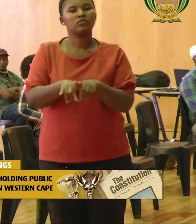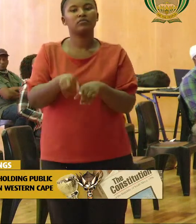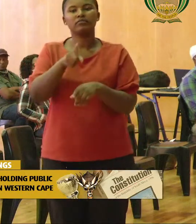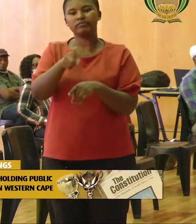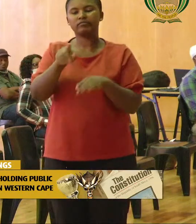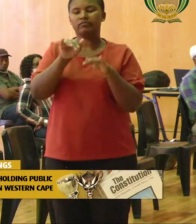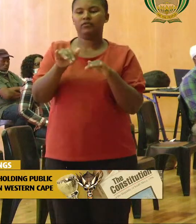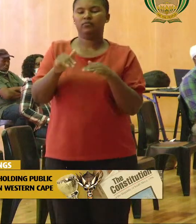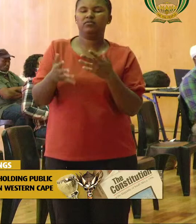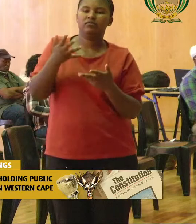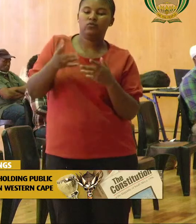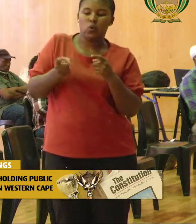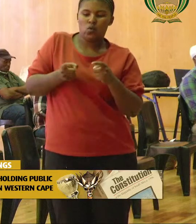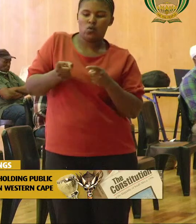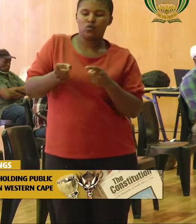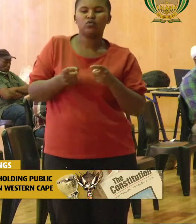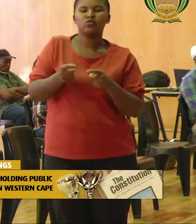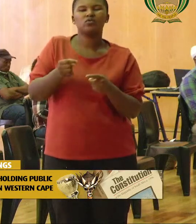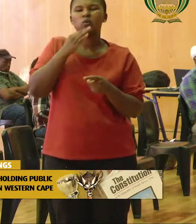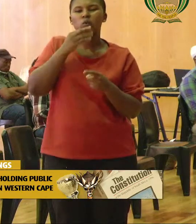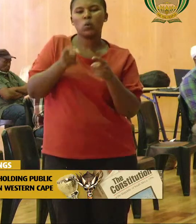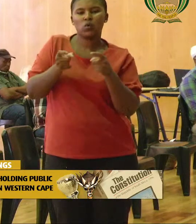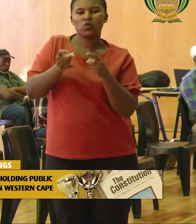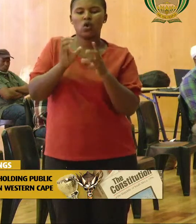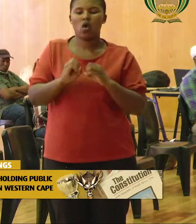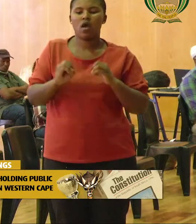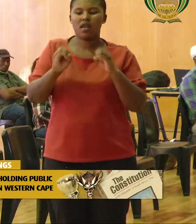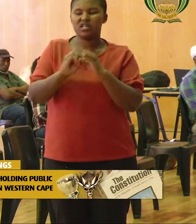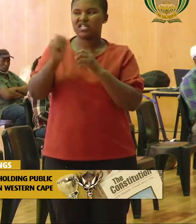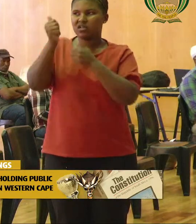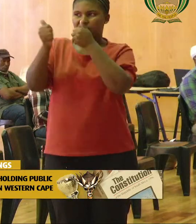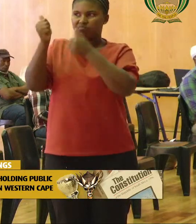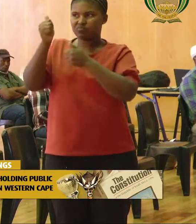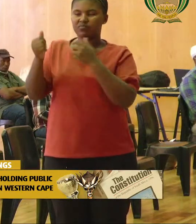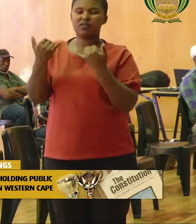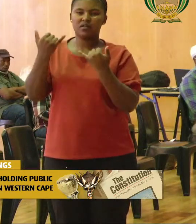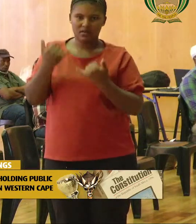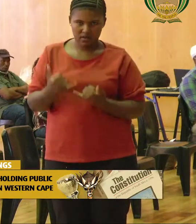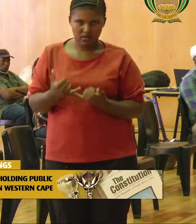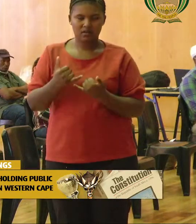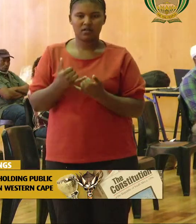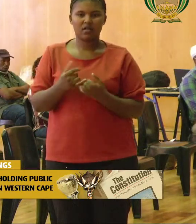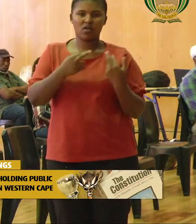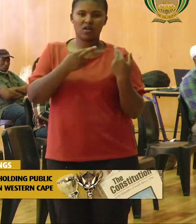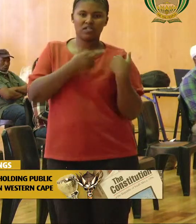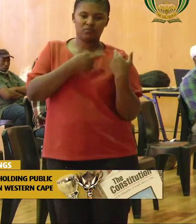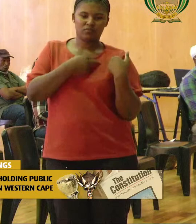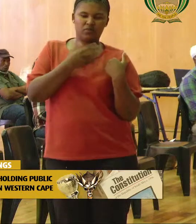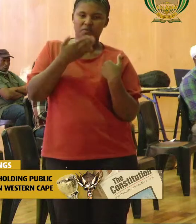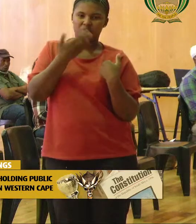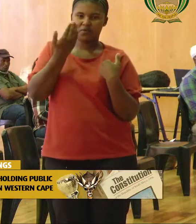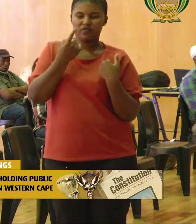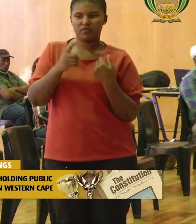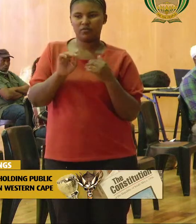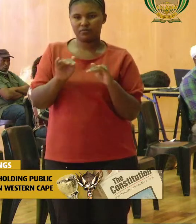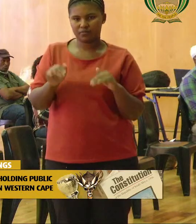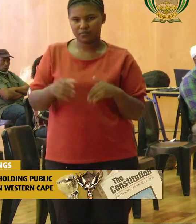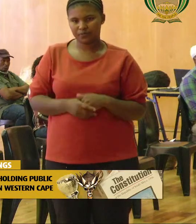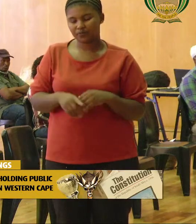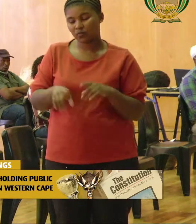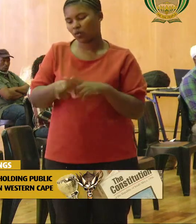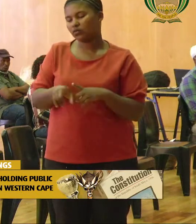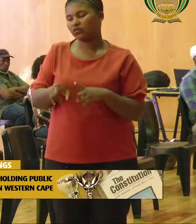people who couldn't be controlled by organizations, and now they will be accountable to nobody else.